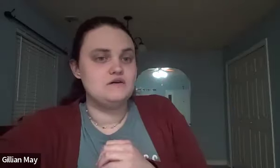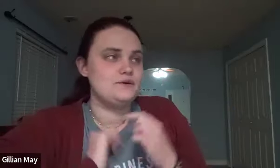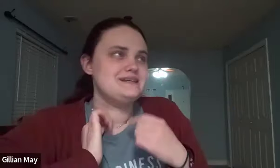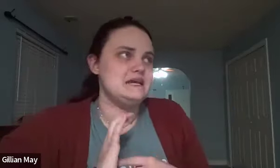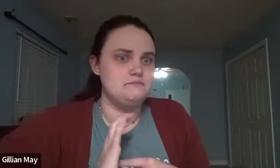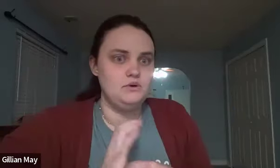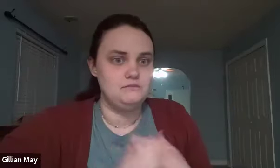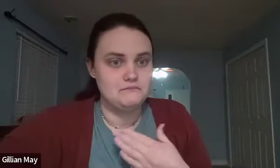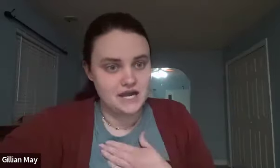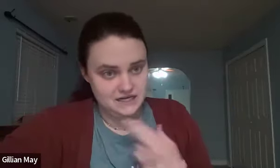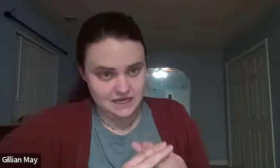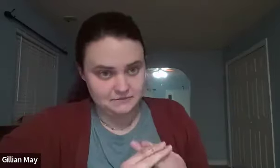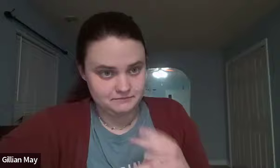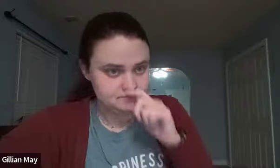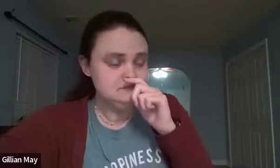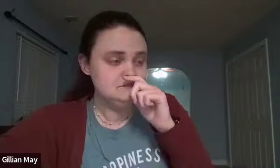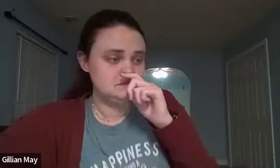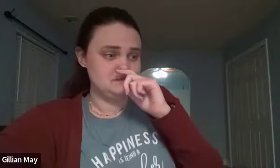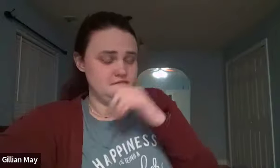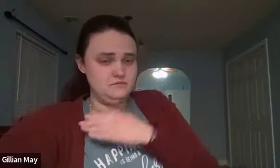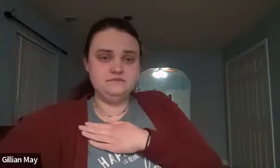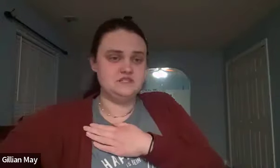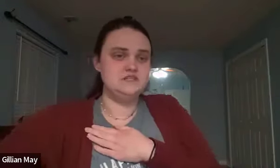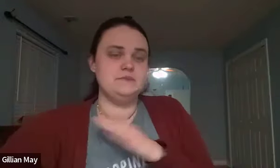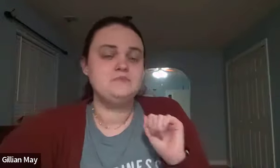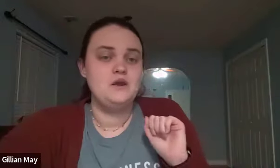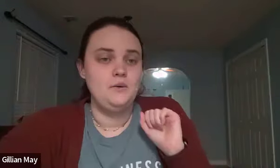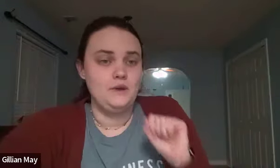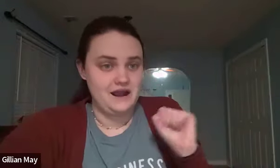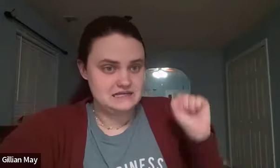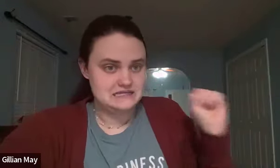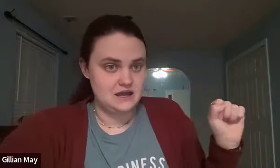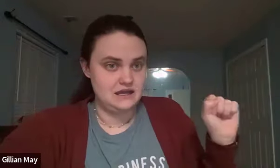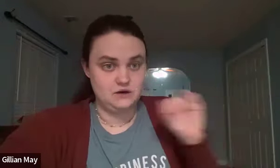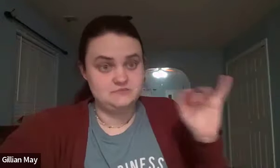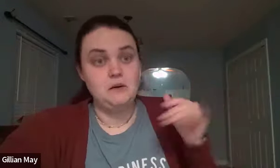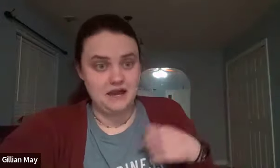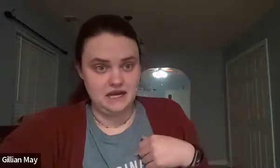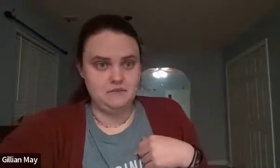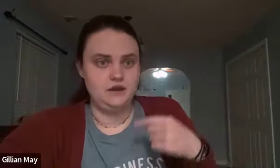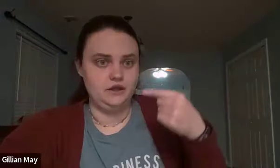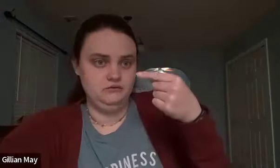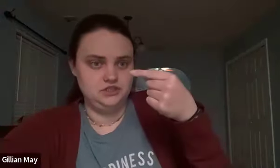for example, my name, excuse me, when I sign or I spell my name, I go